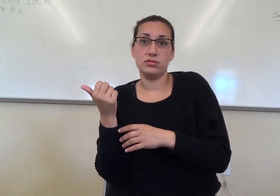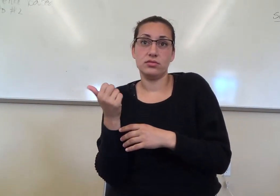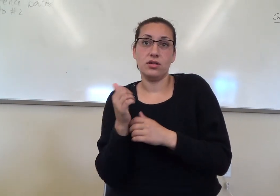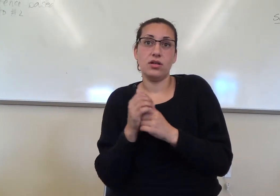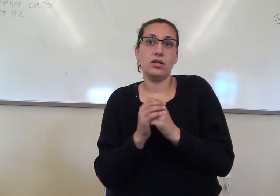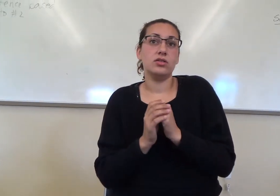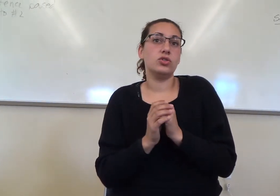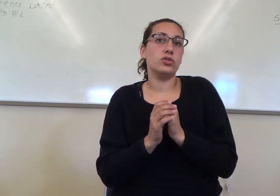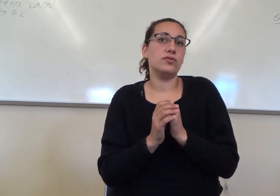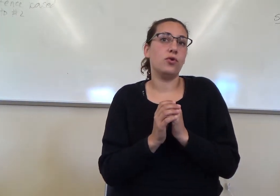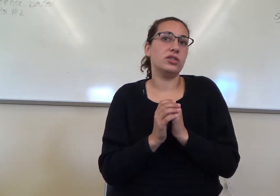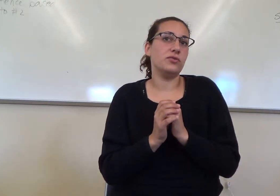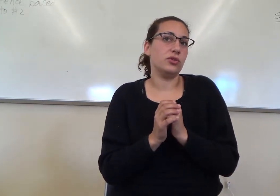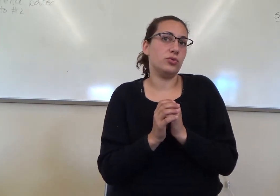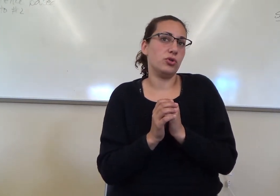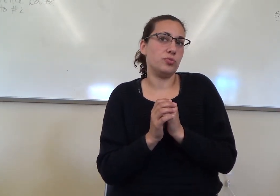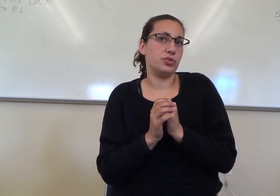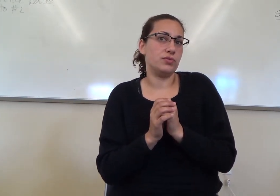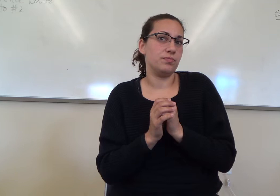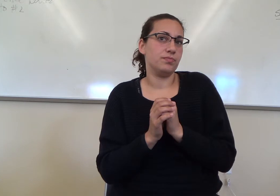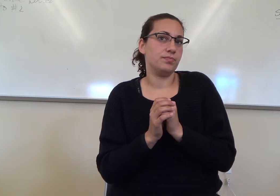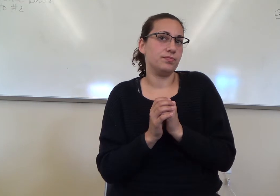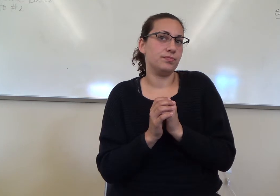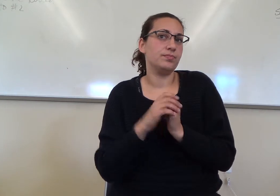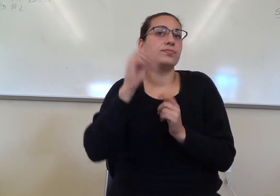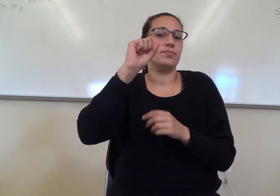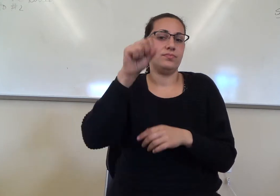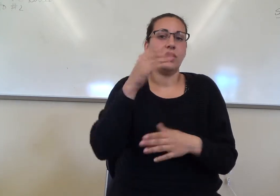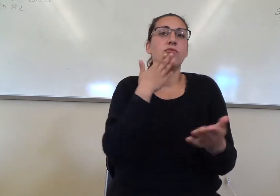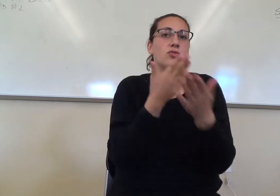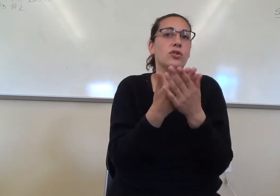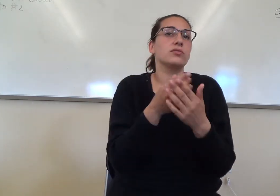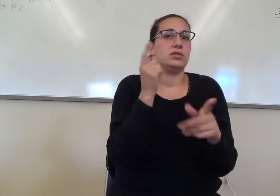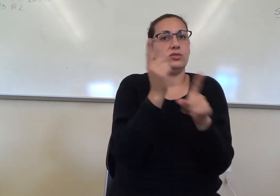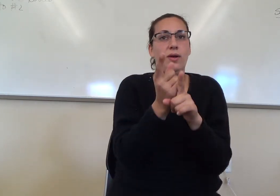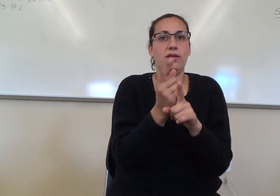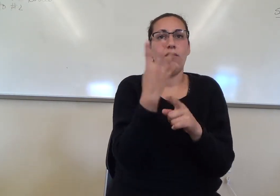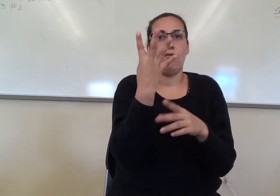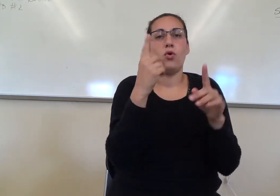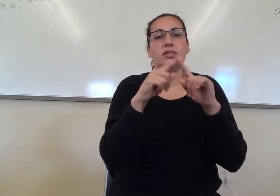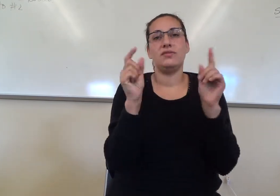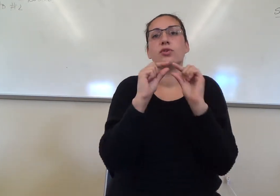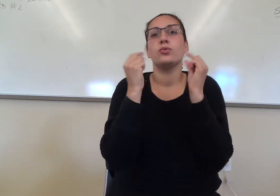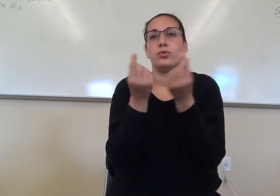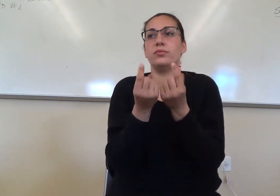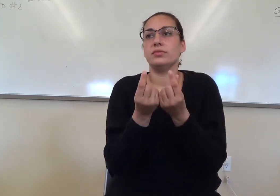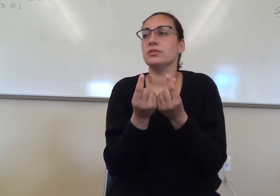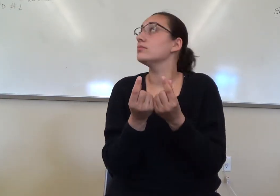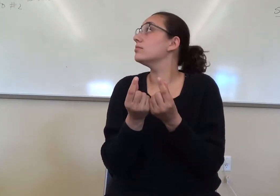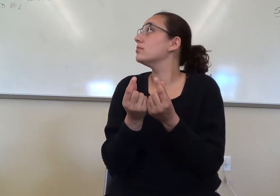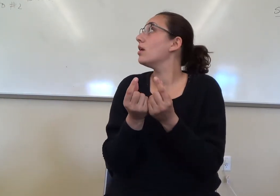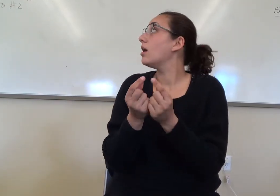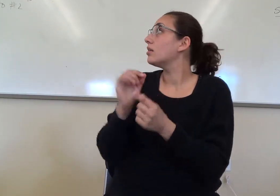right. So there's 4 different groups. Good. Okay, yeah, this is the same list that's up